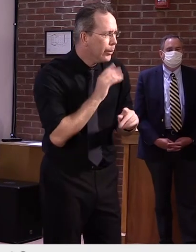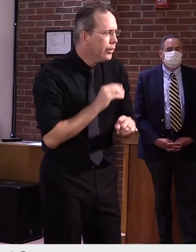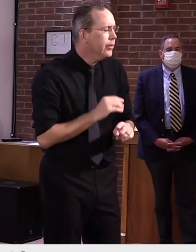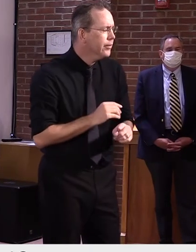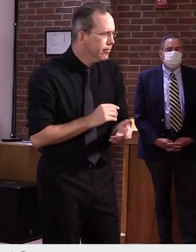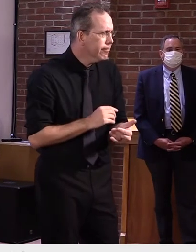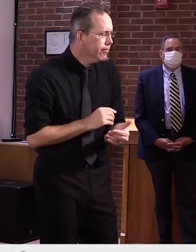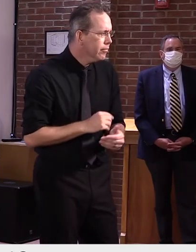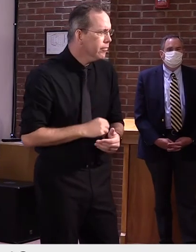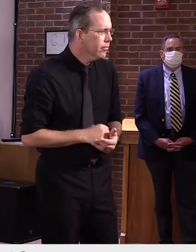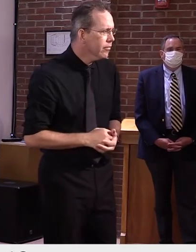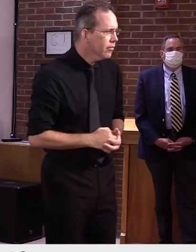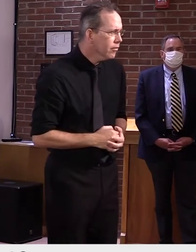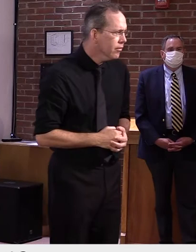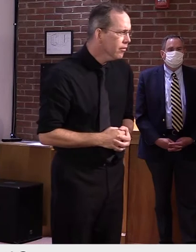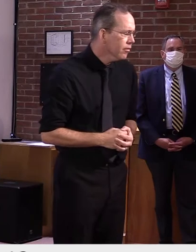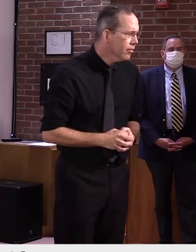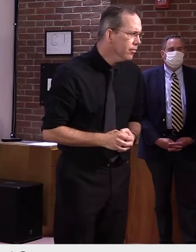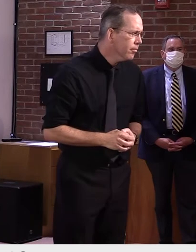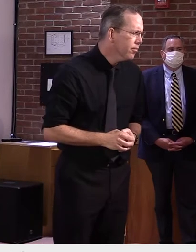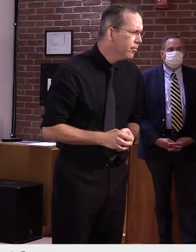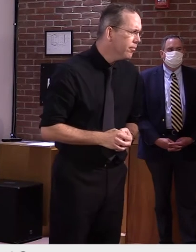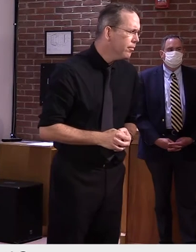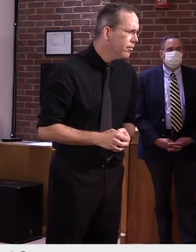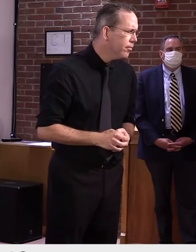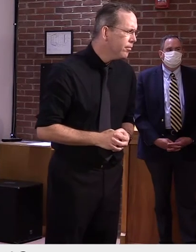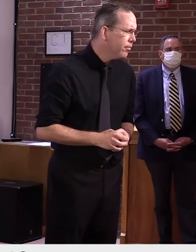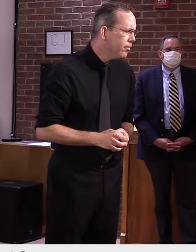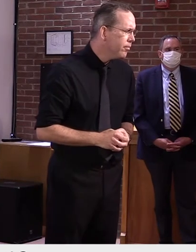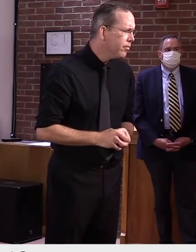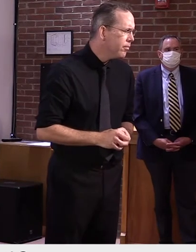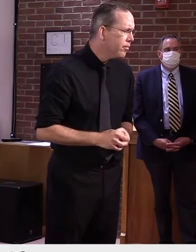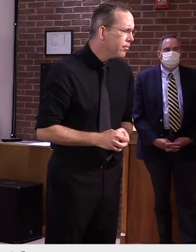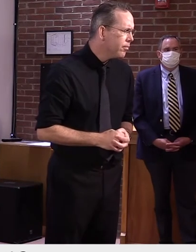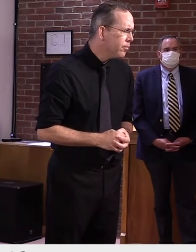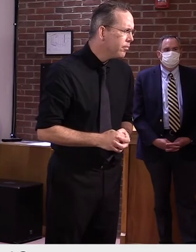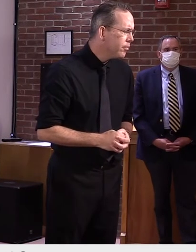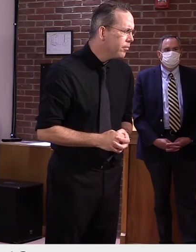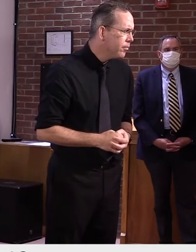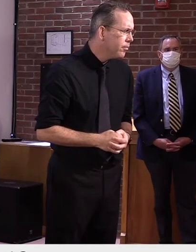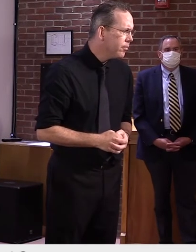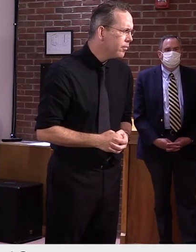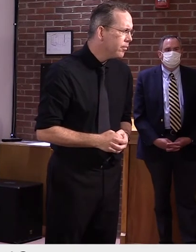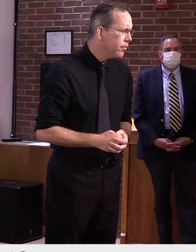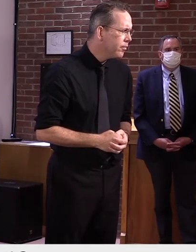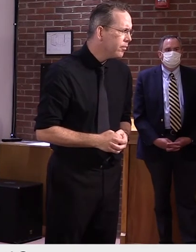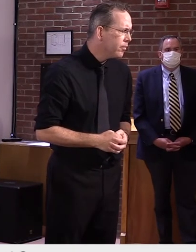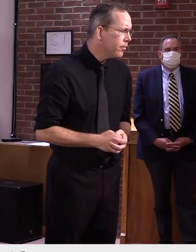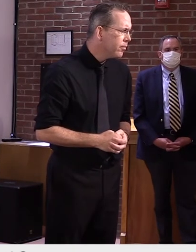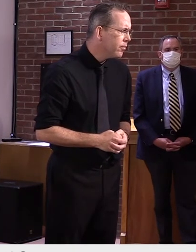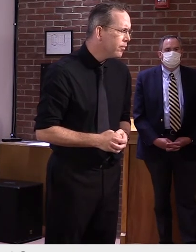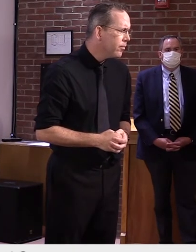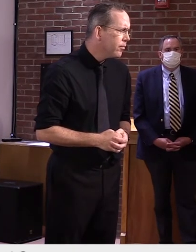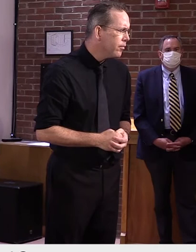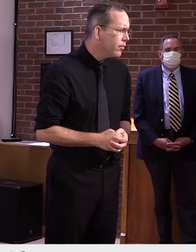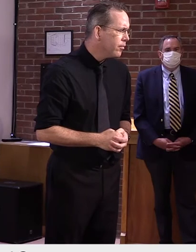I guess Dr. Levine, that you provided on their use, do you think they were used properly in Manchester?